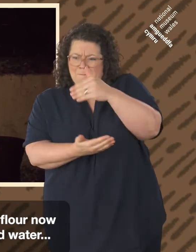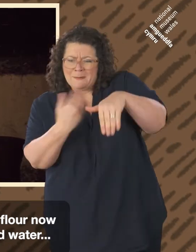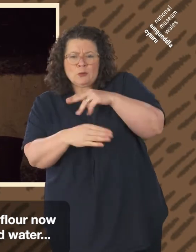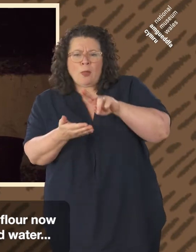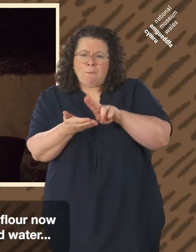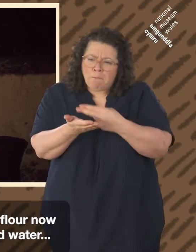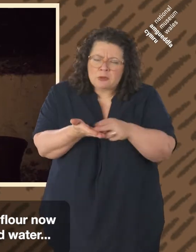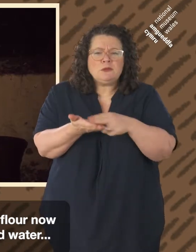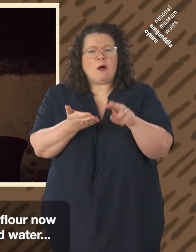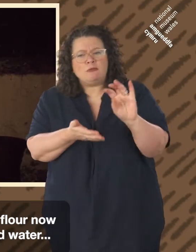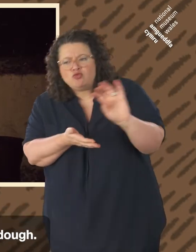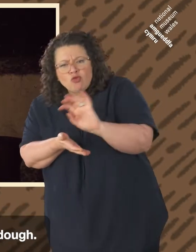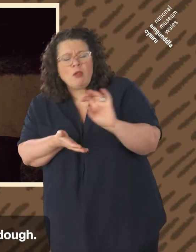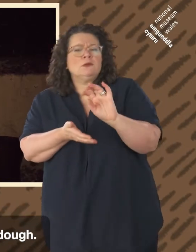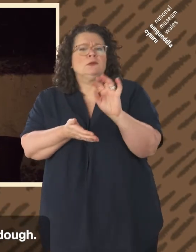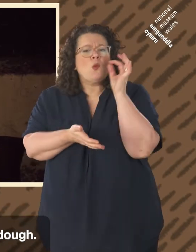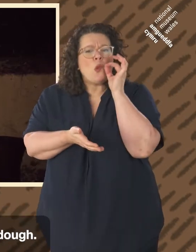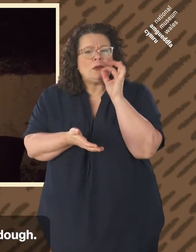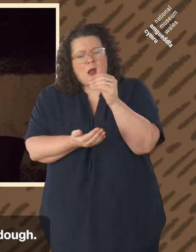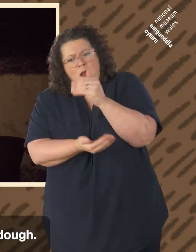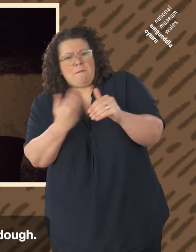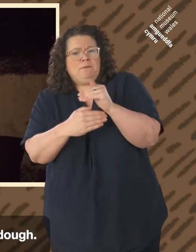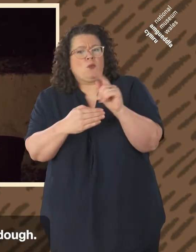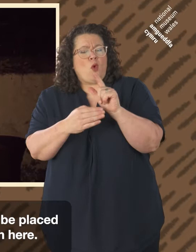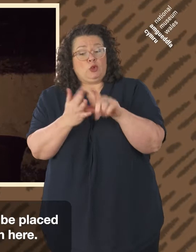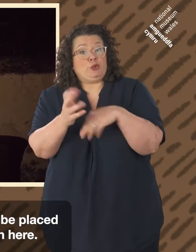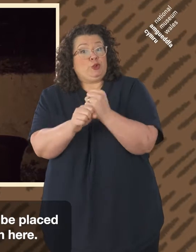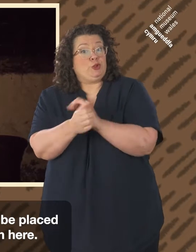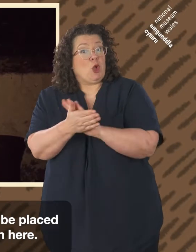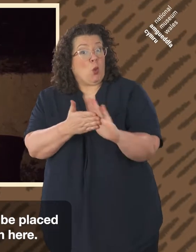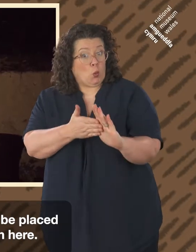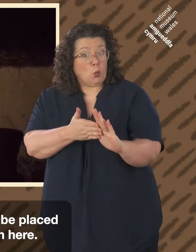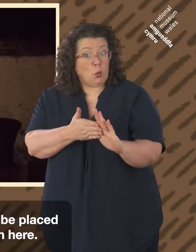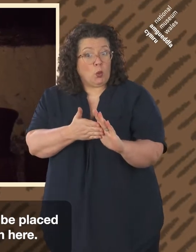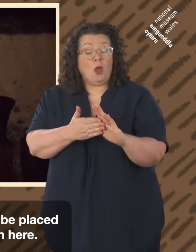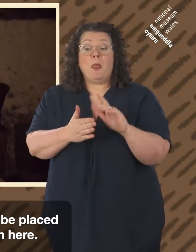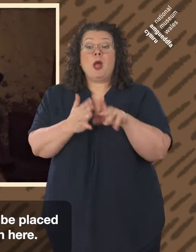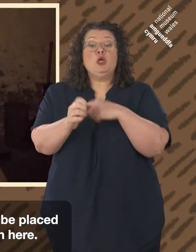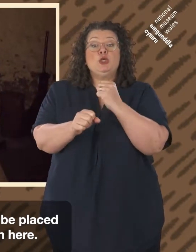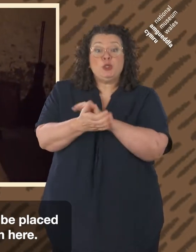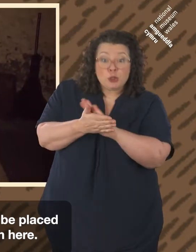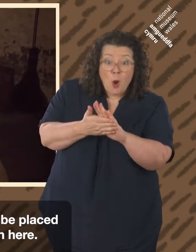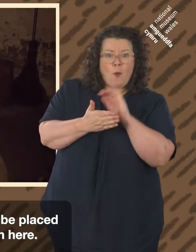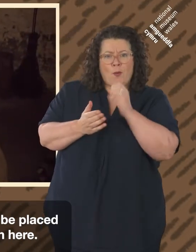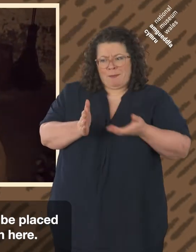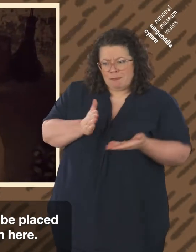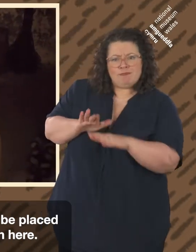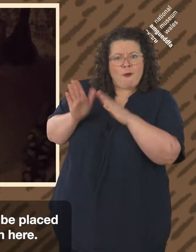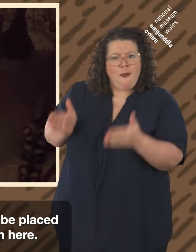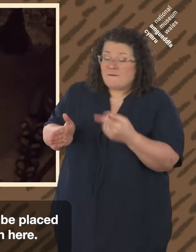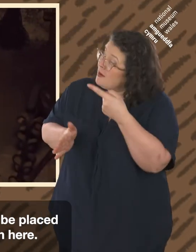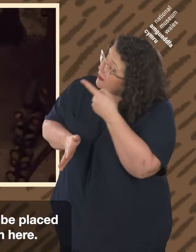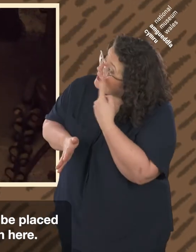butter, salt and water to turn it into a dough. Now that dough will then be placed into this clay oven